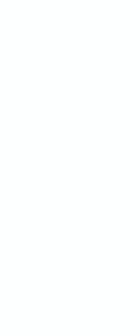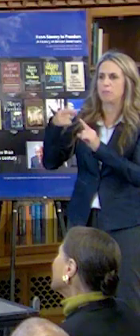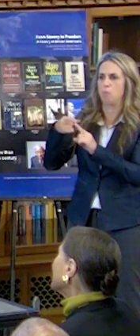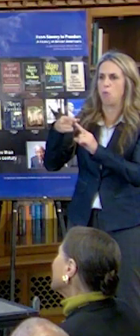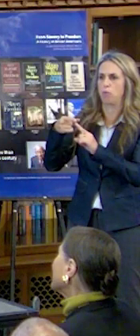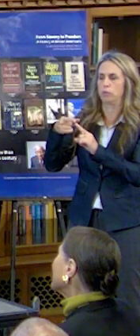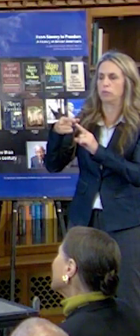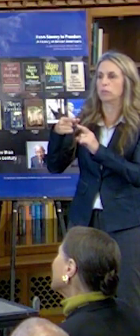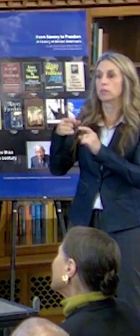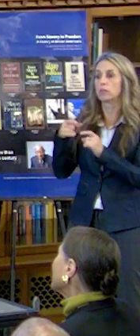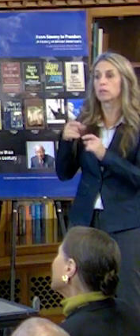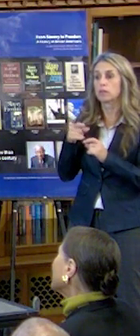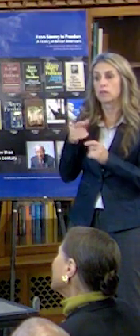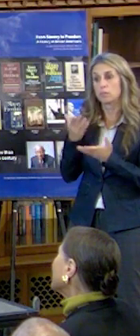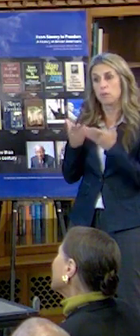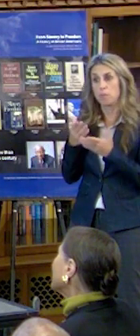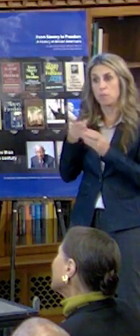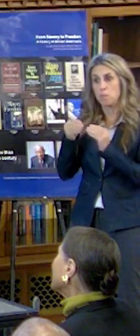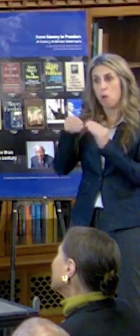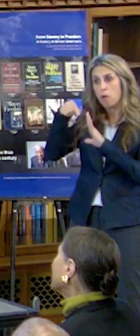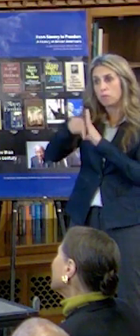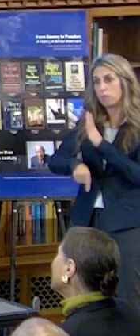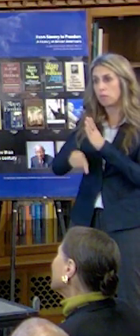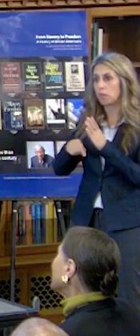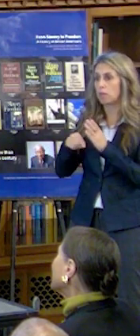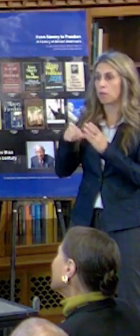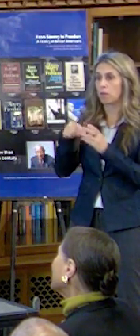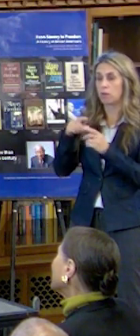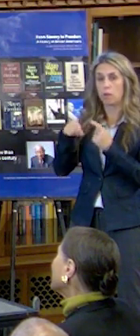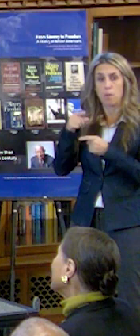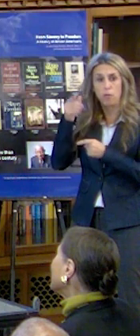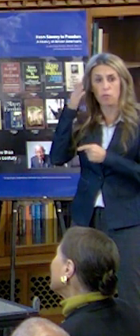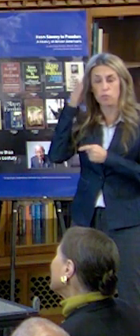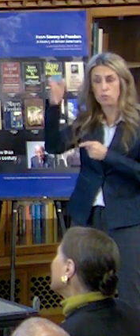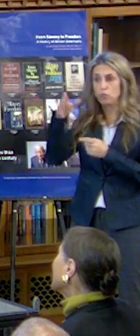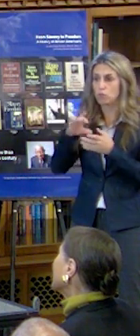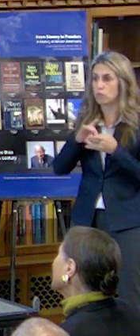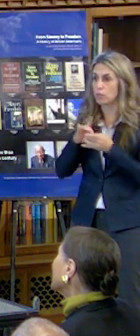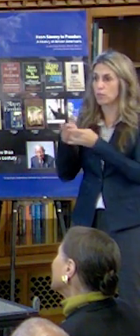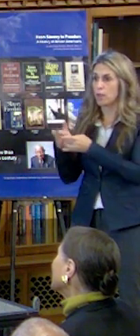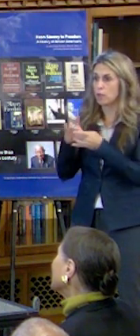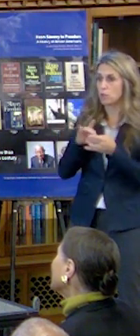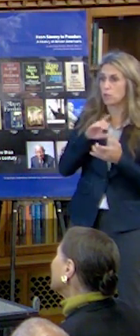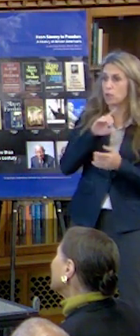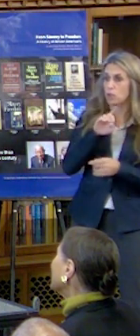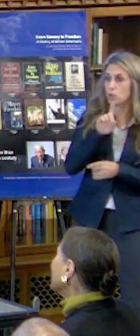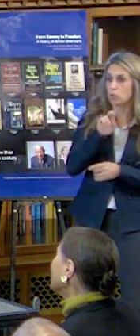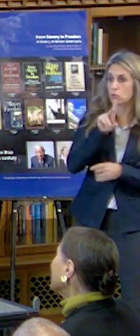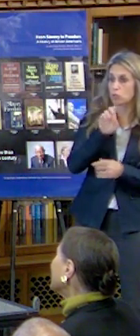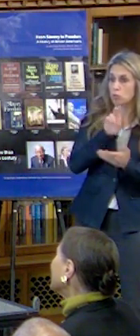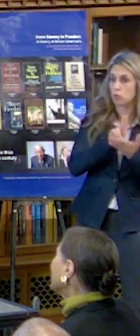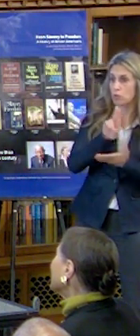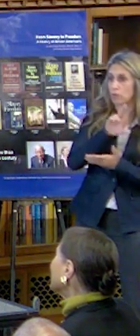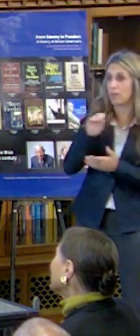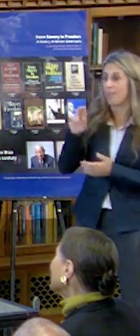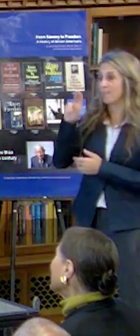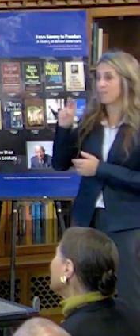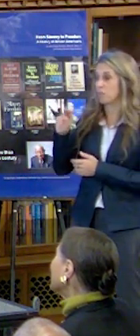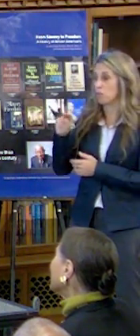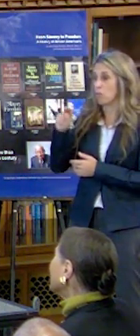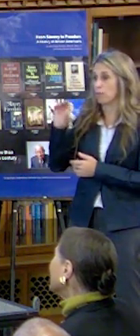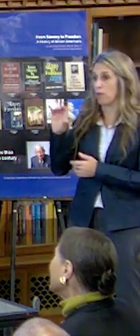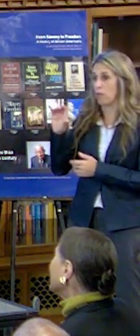bit about um what the future of the relationship between Duke vers North Carolina Central